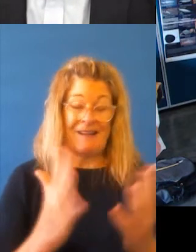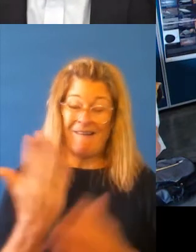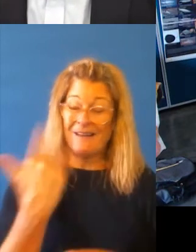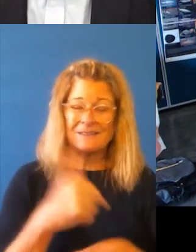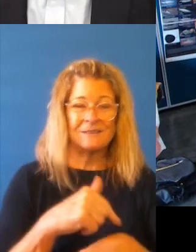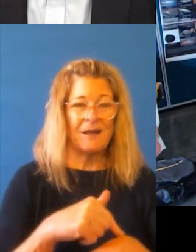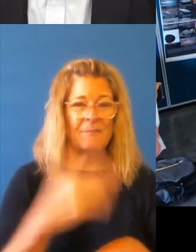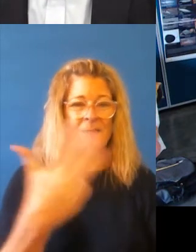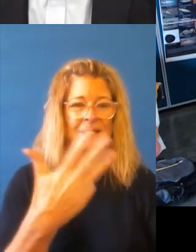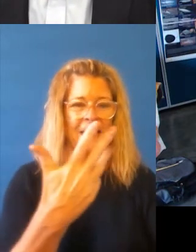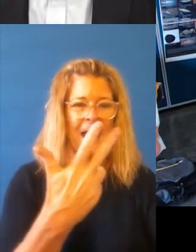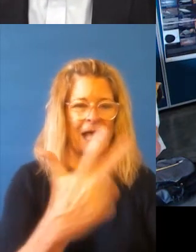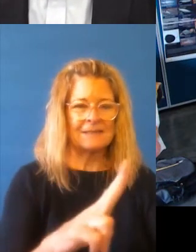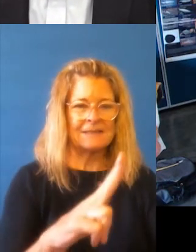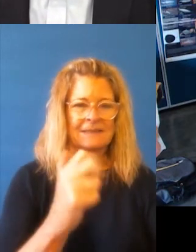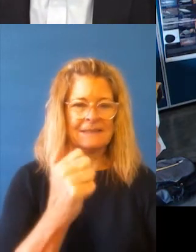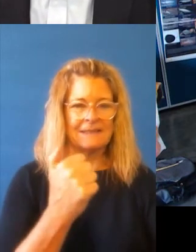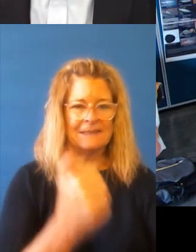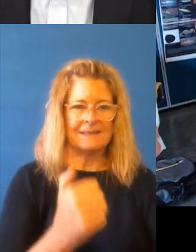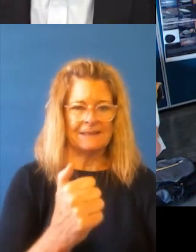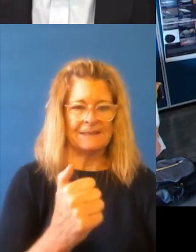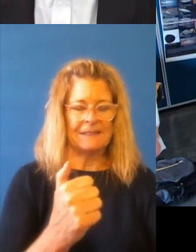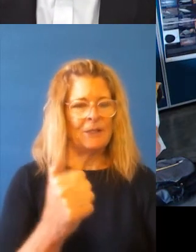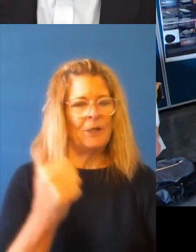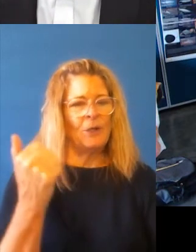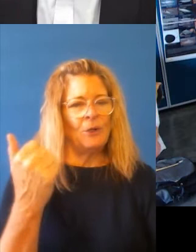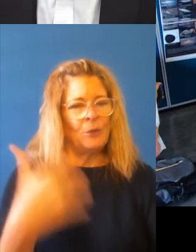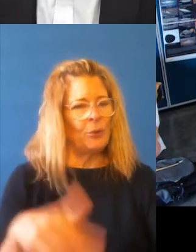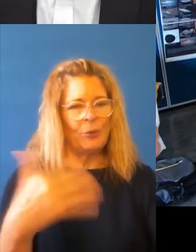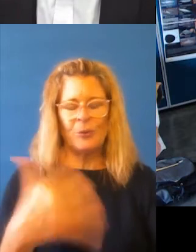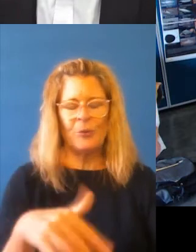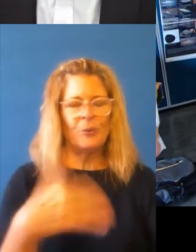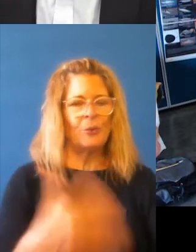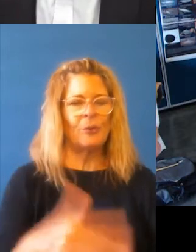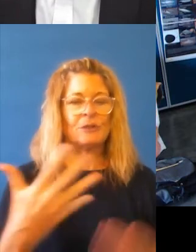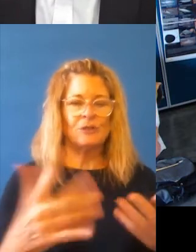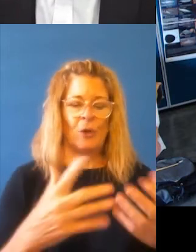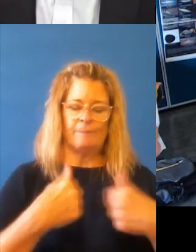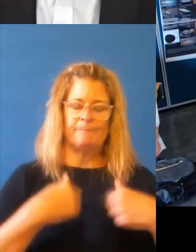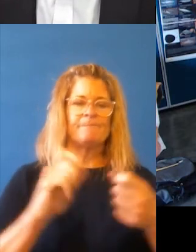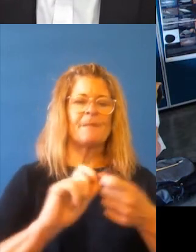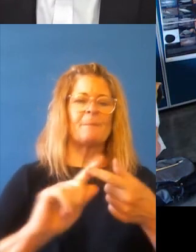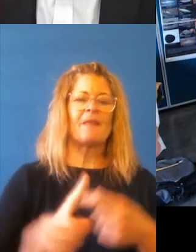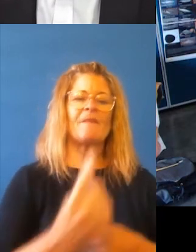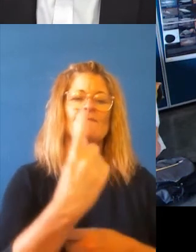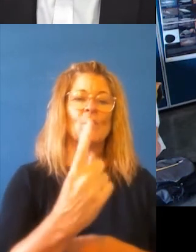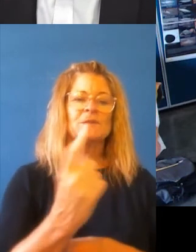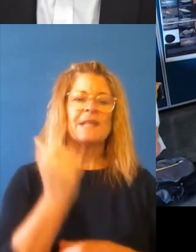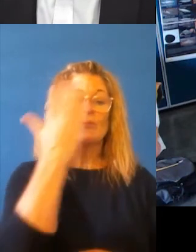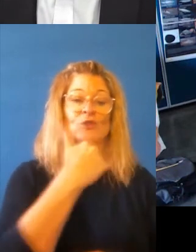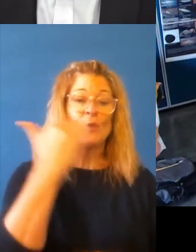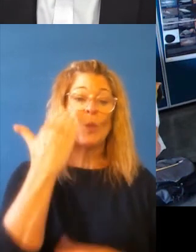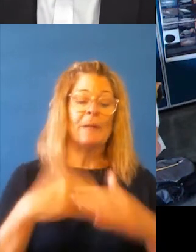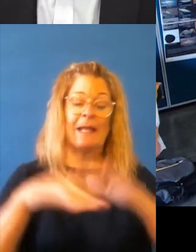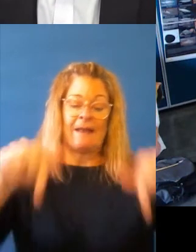in 1986. And so being the first Aboriginal woman into the role as